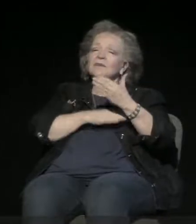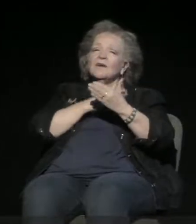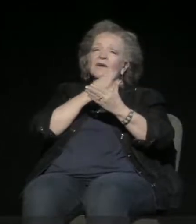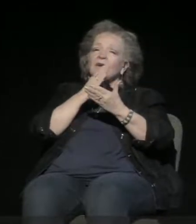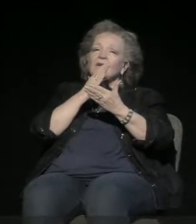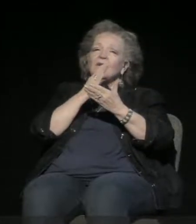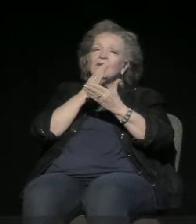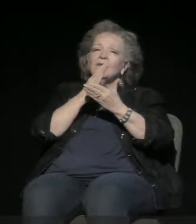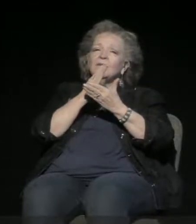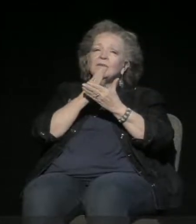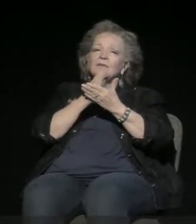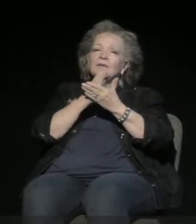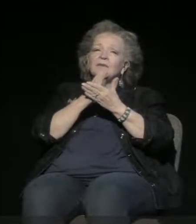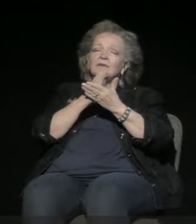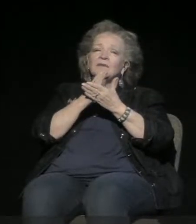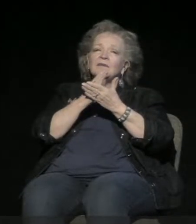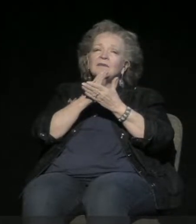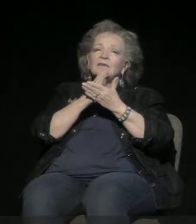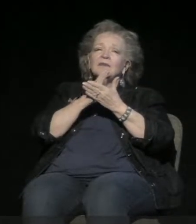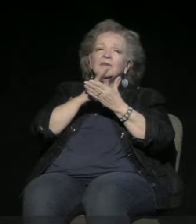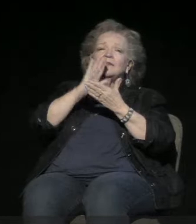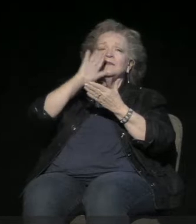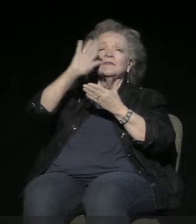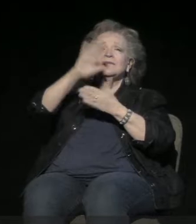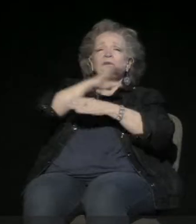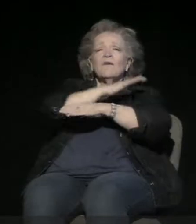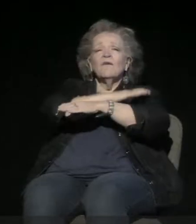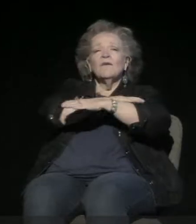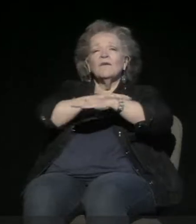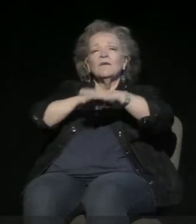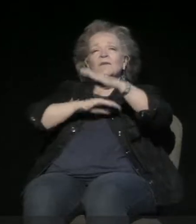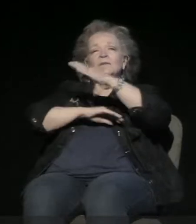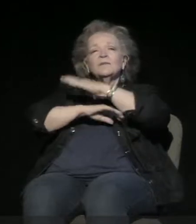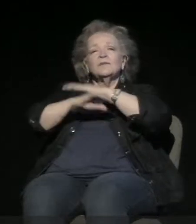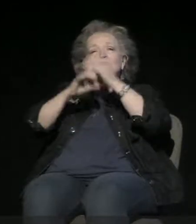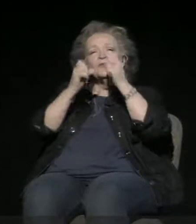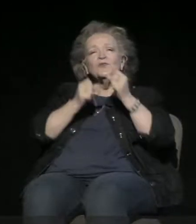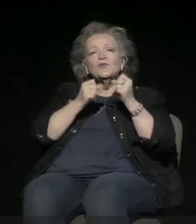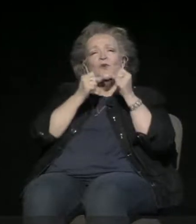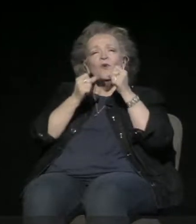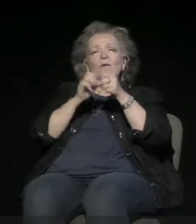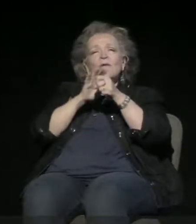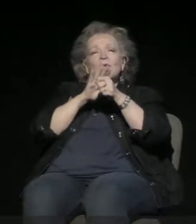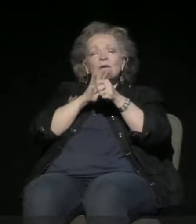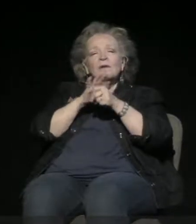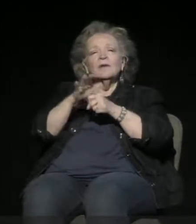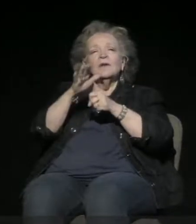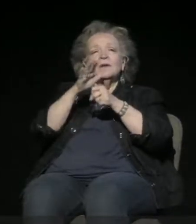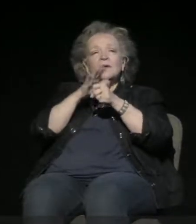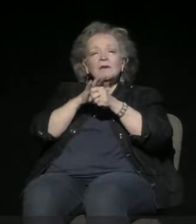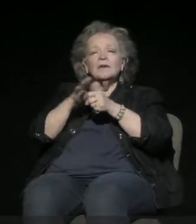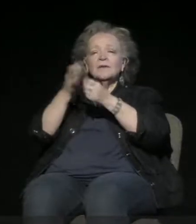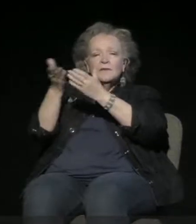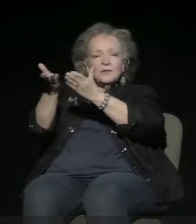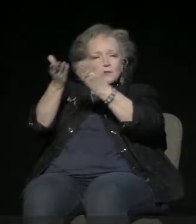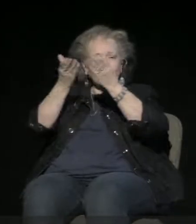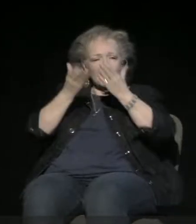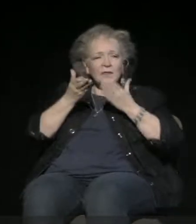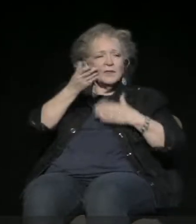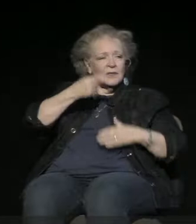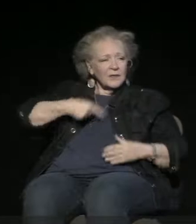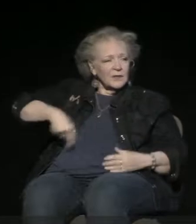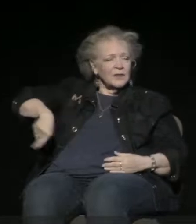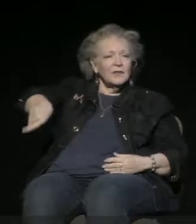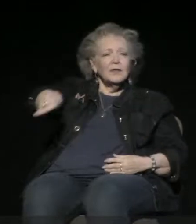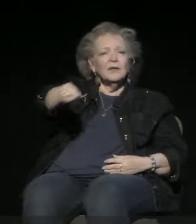enough to carry